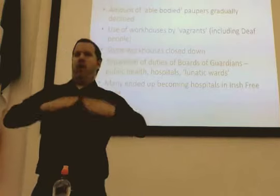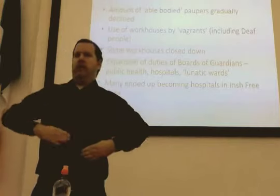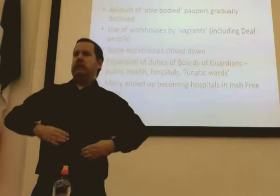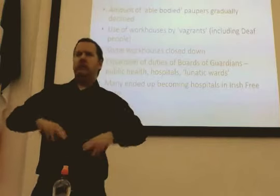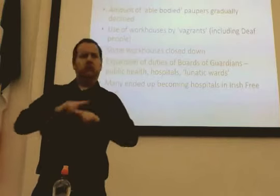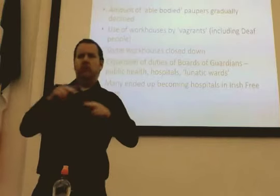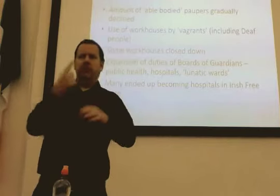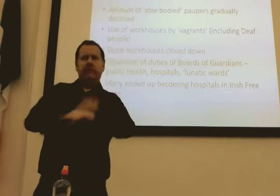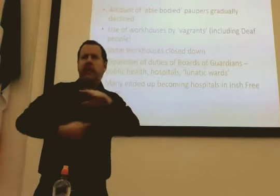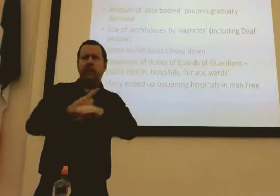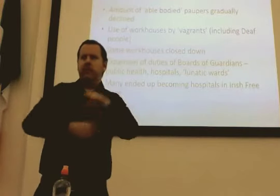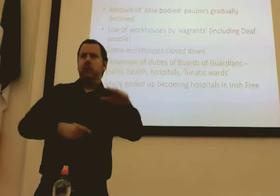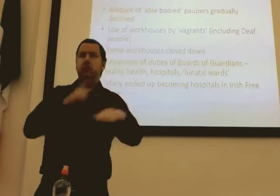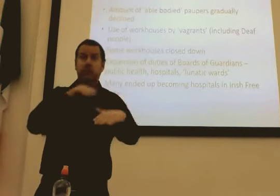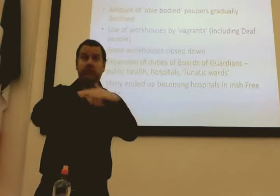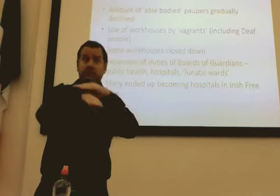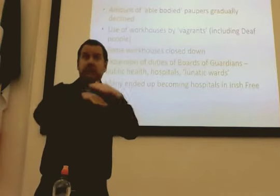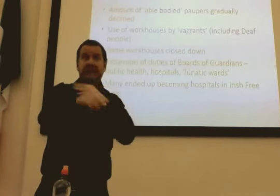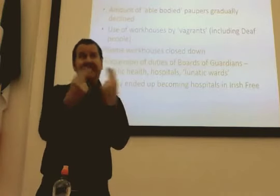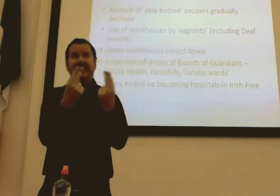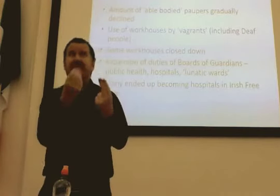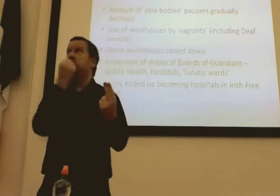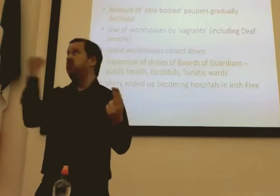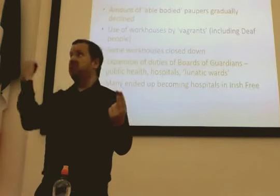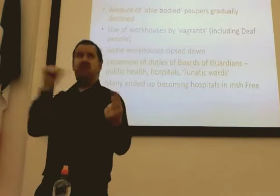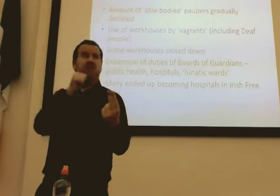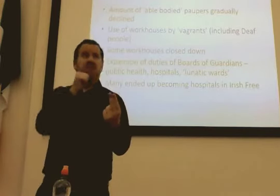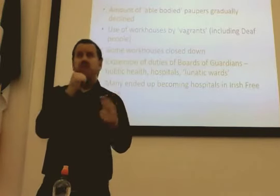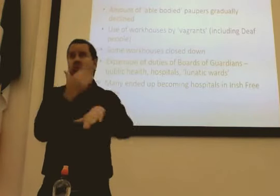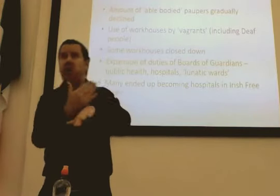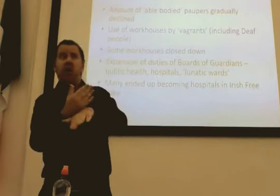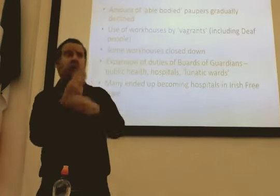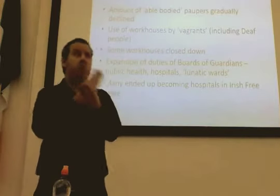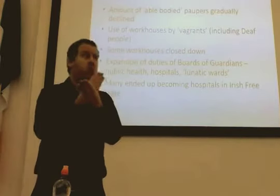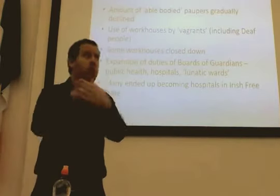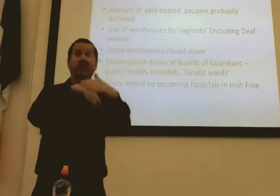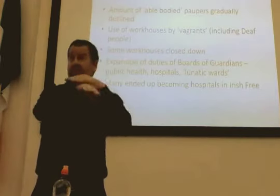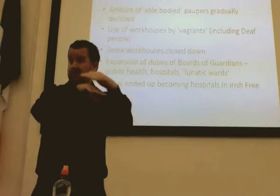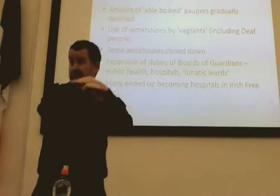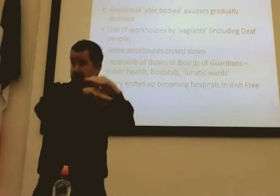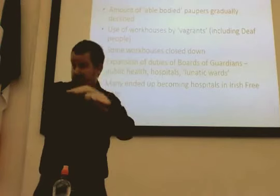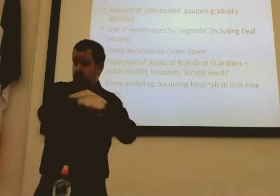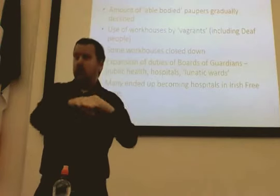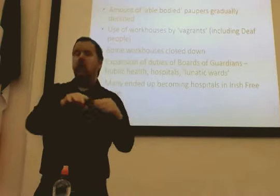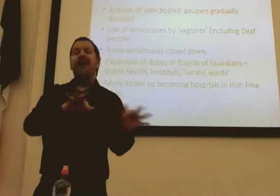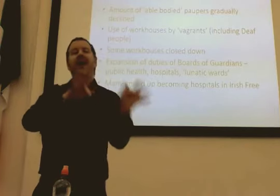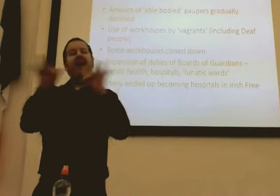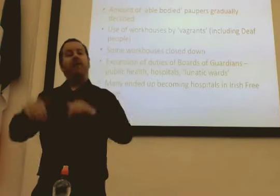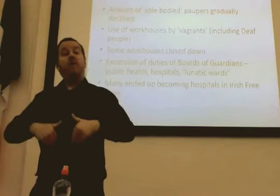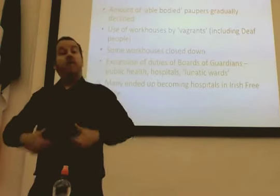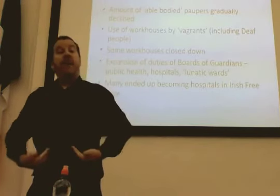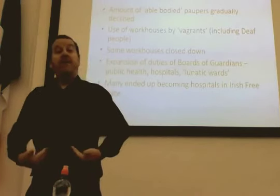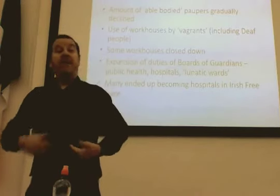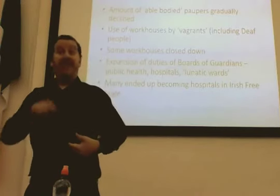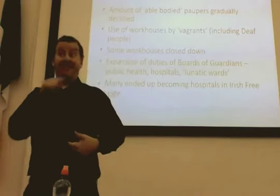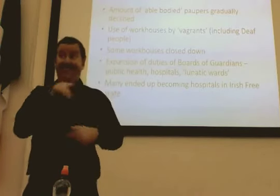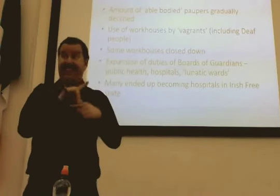previously were able-bodied, they had no physical disabilities, it was just that they couldn't find a job, they were extremely poor, and that's why they went into the